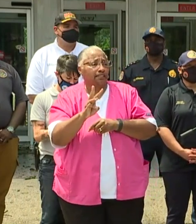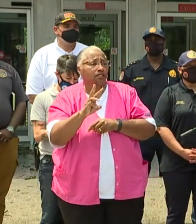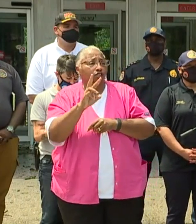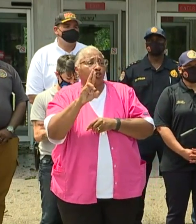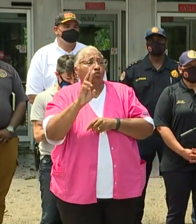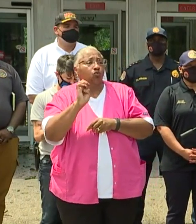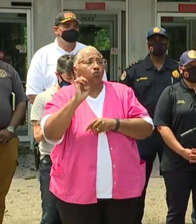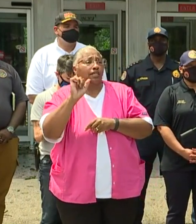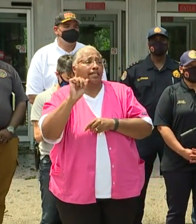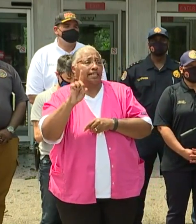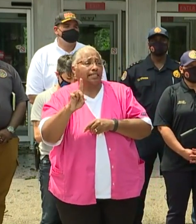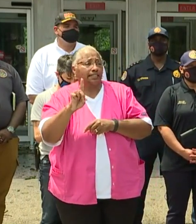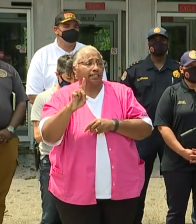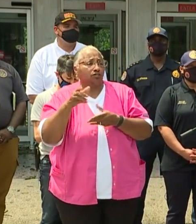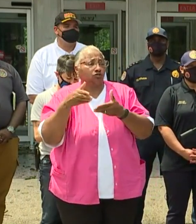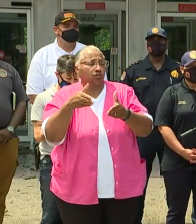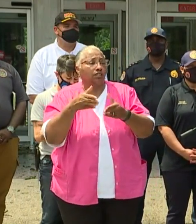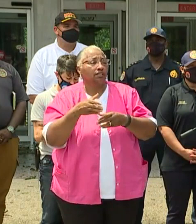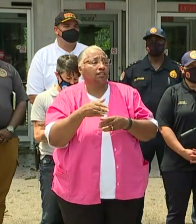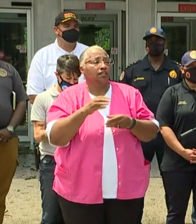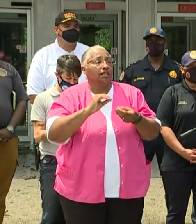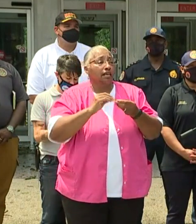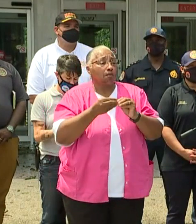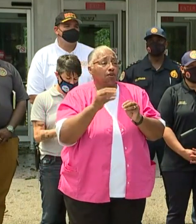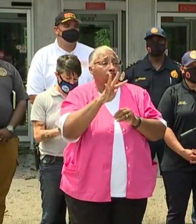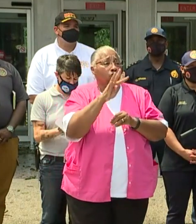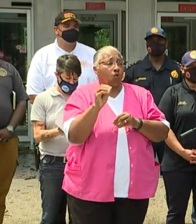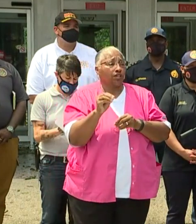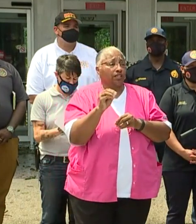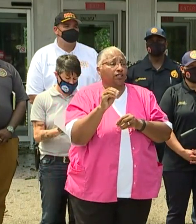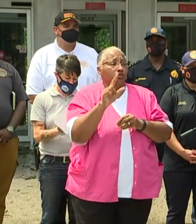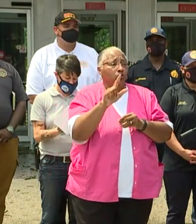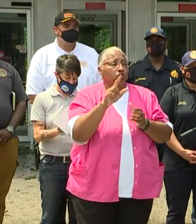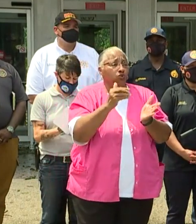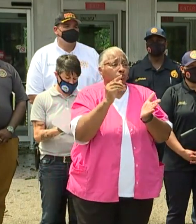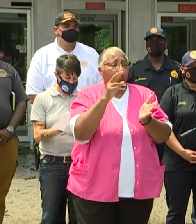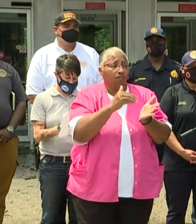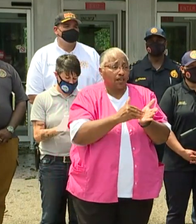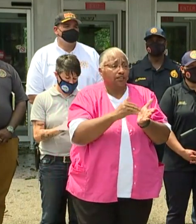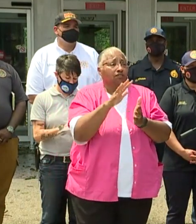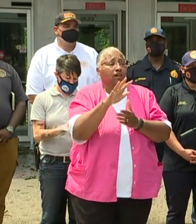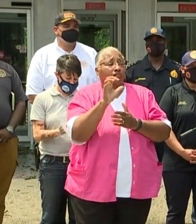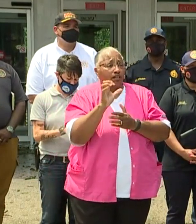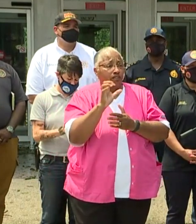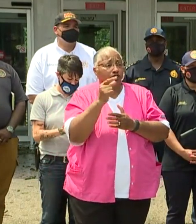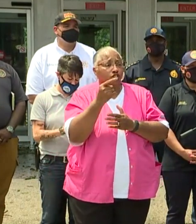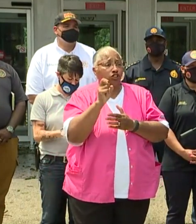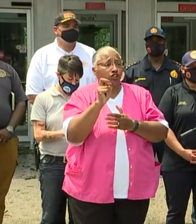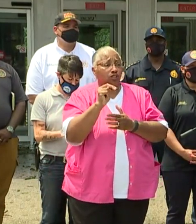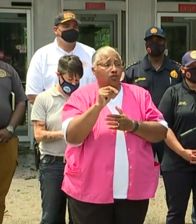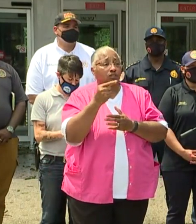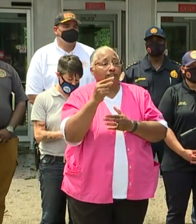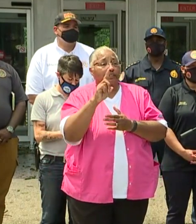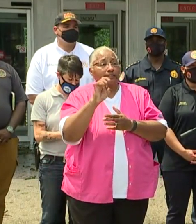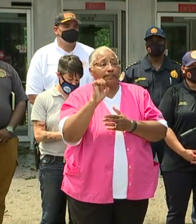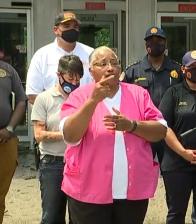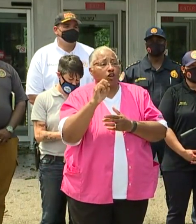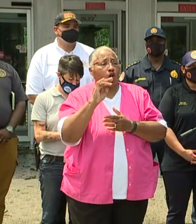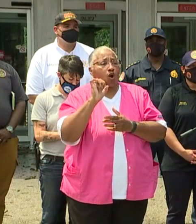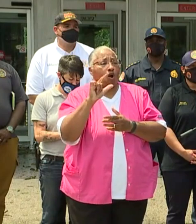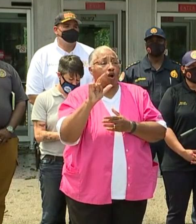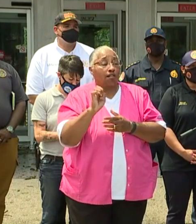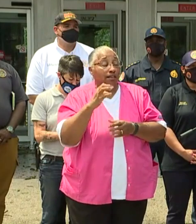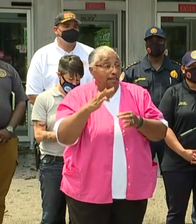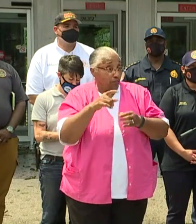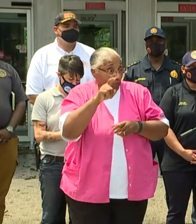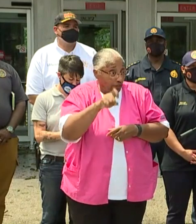Boulevard. And fire station number 40 at 2500 General de Gaulle. Okay, if you have an oxygen need and can't get to these sites or